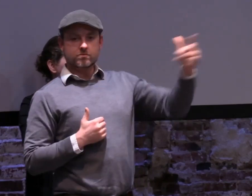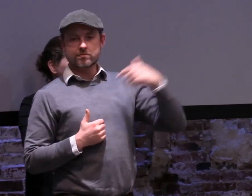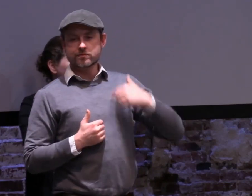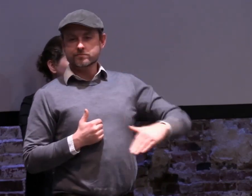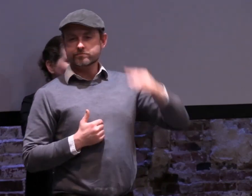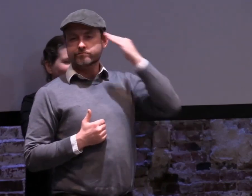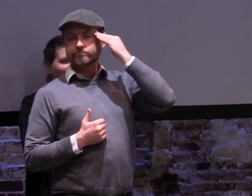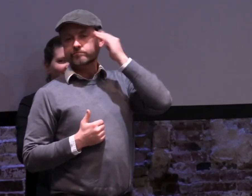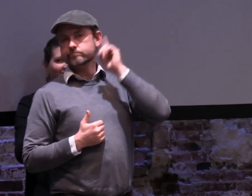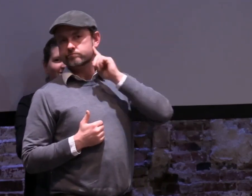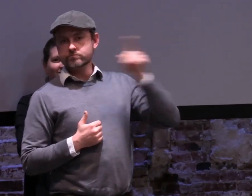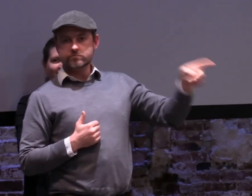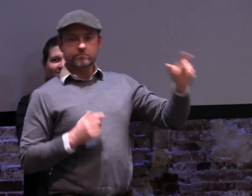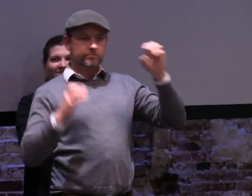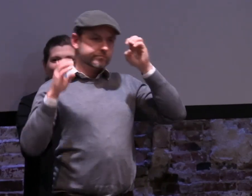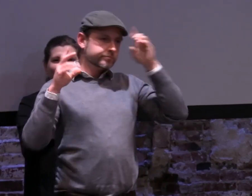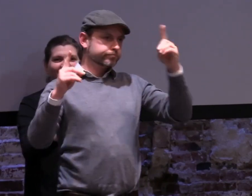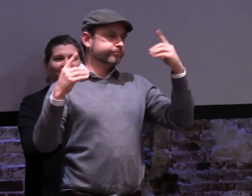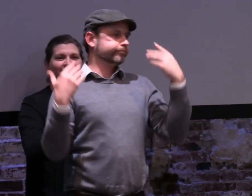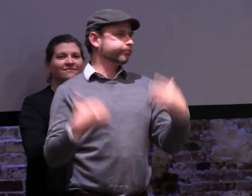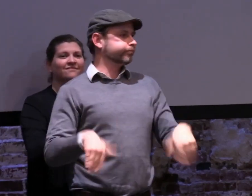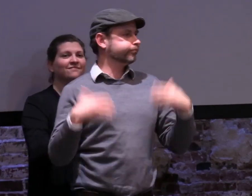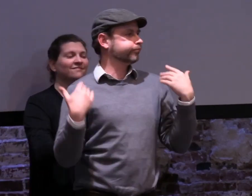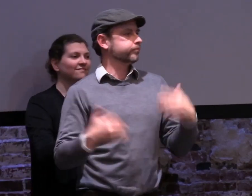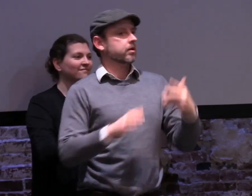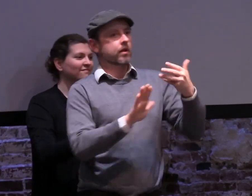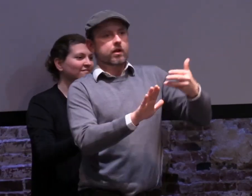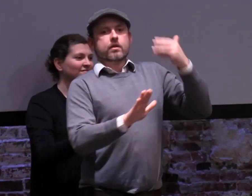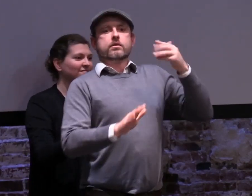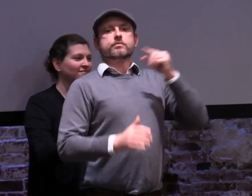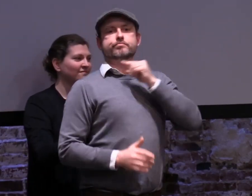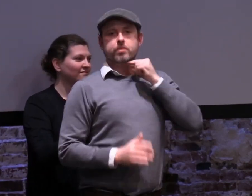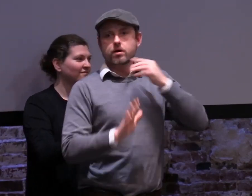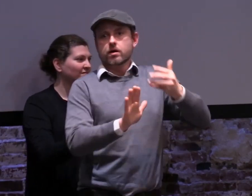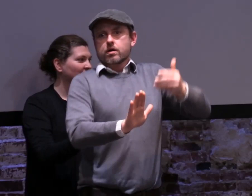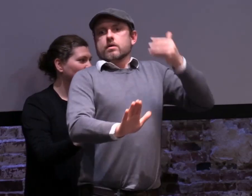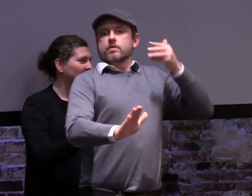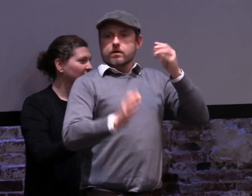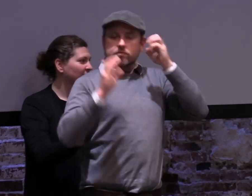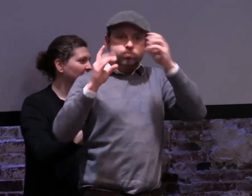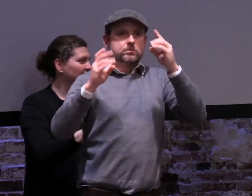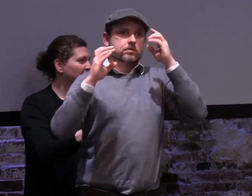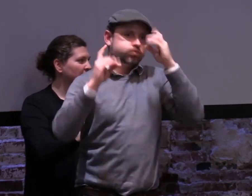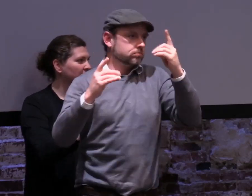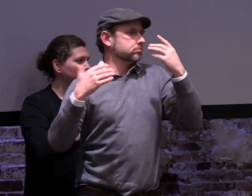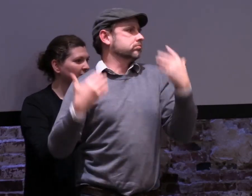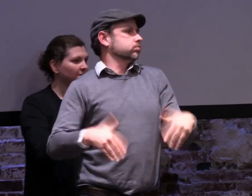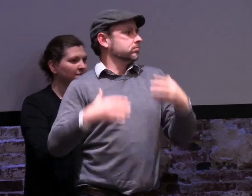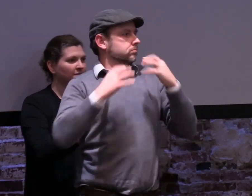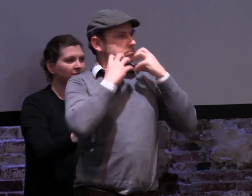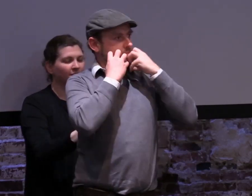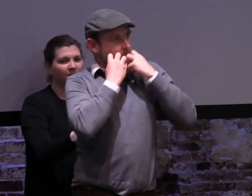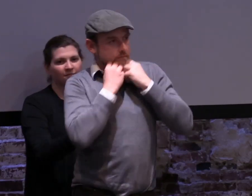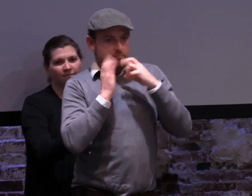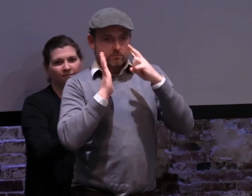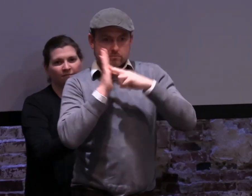My great-grandfather, who was deaf, he was an educator. And then there were priests in my family who were also